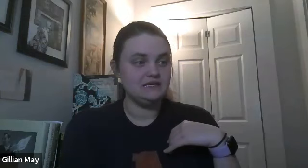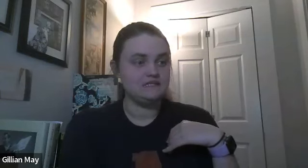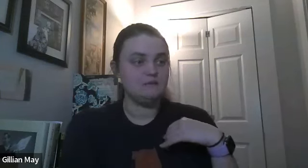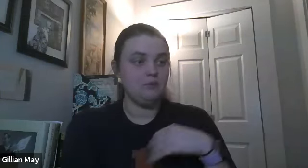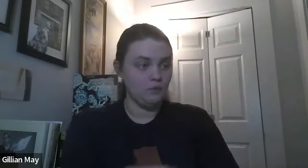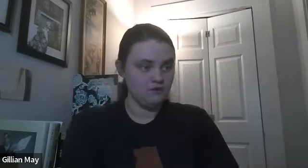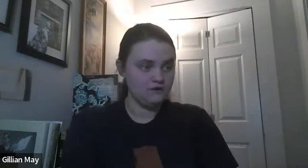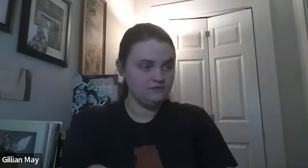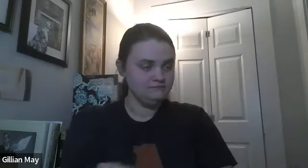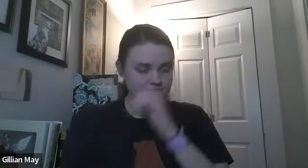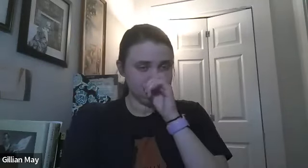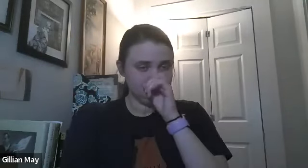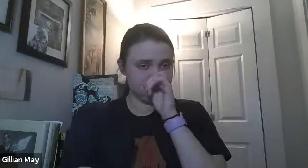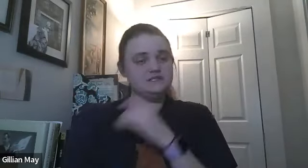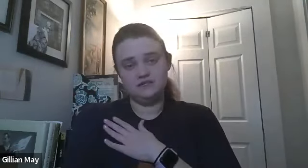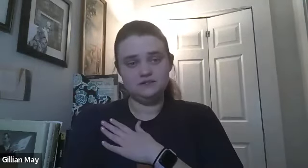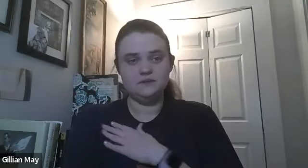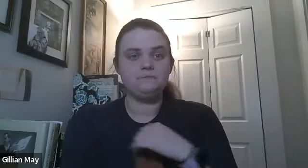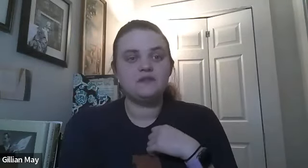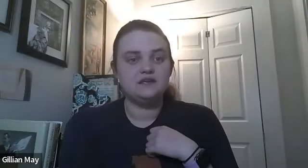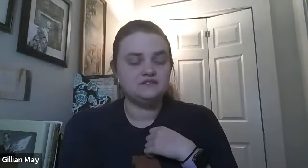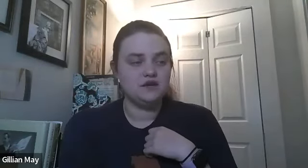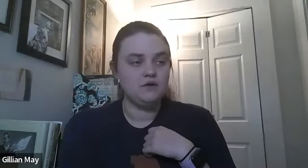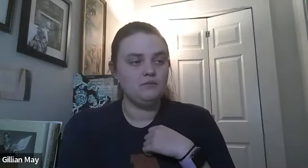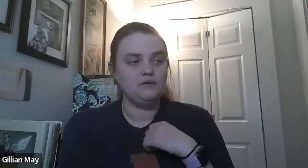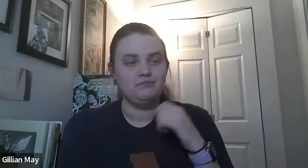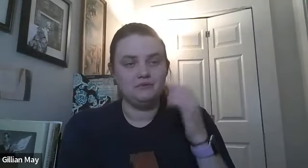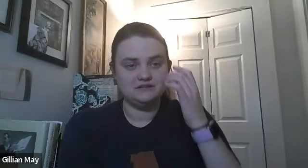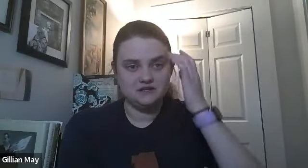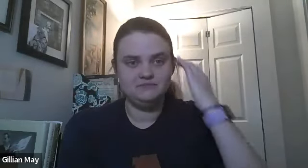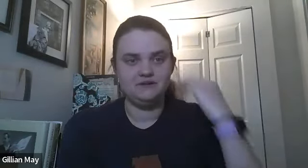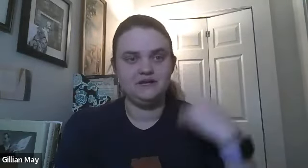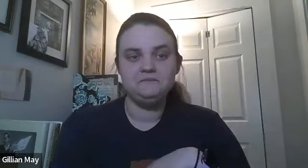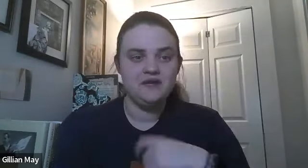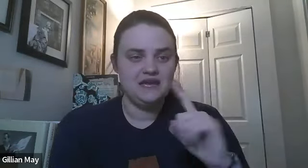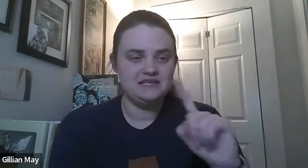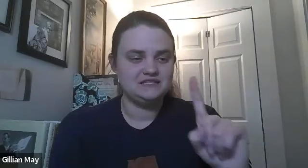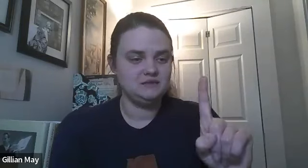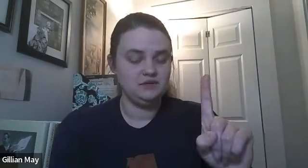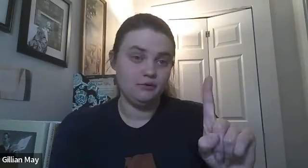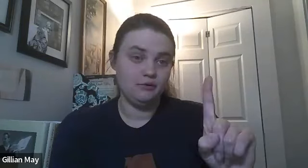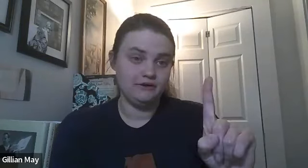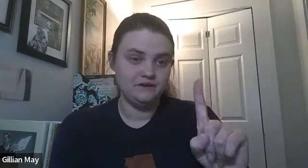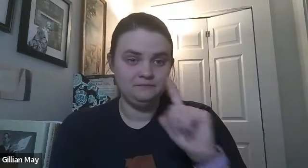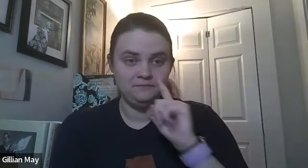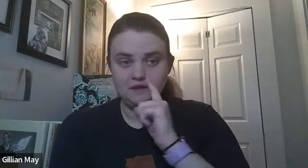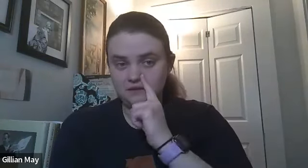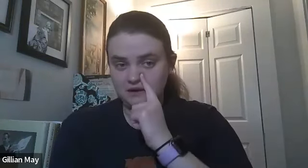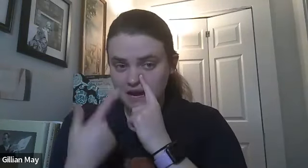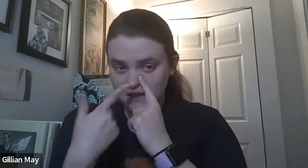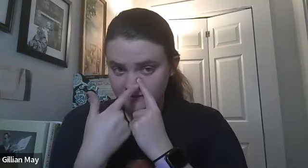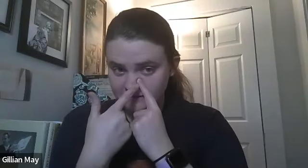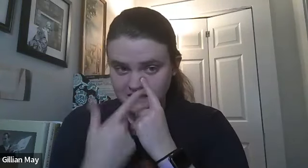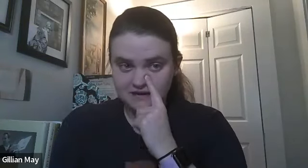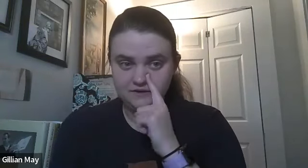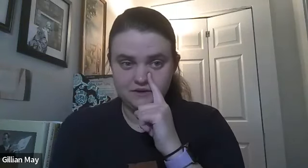is bored. Excuse me. And so what bored's gonna be is it's gonna be your point finger. You're gonna have it on the side of your